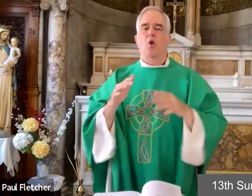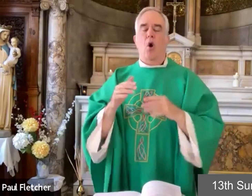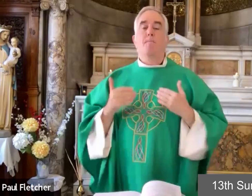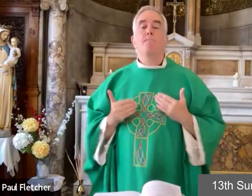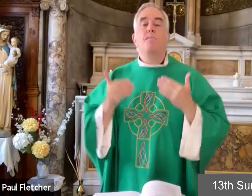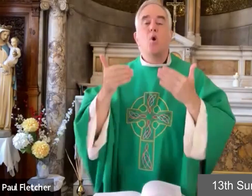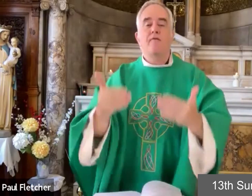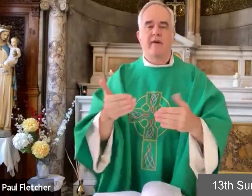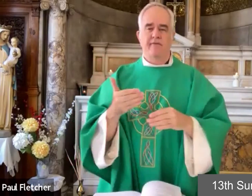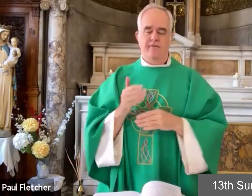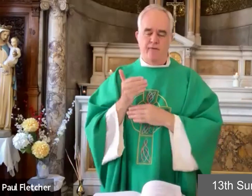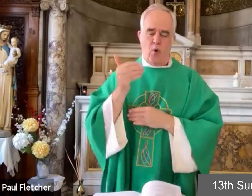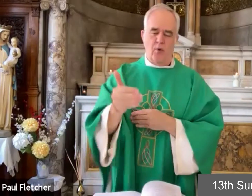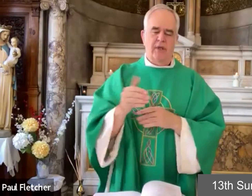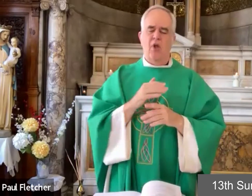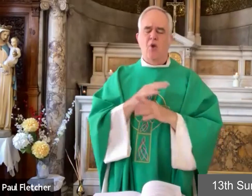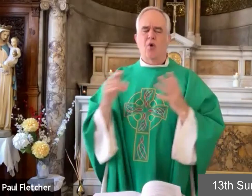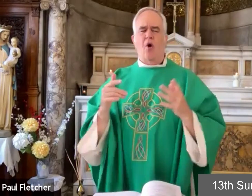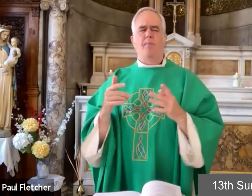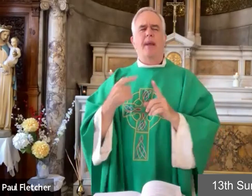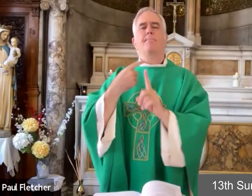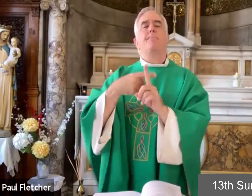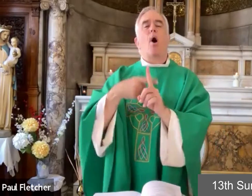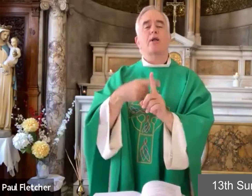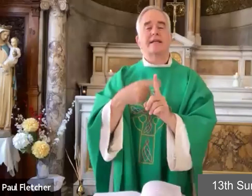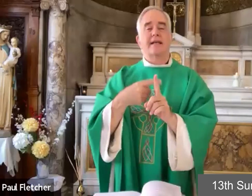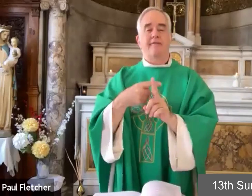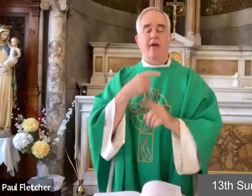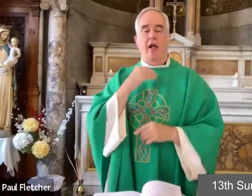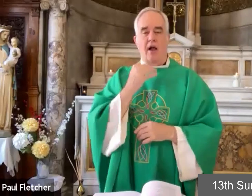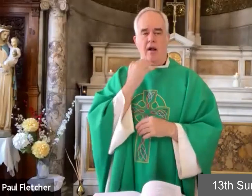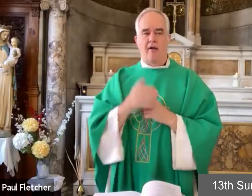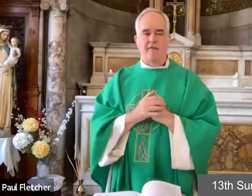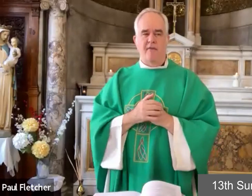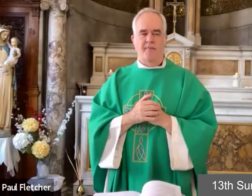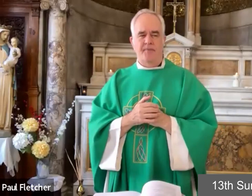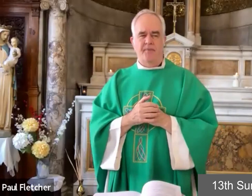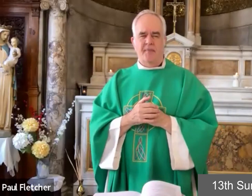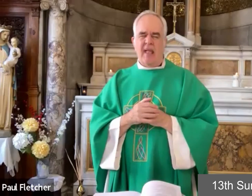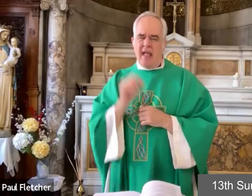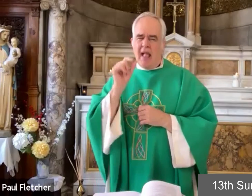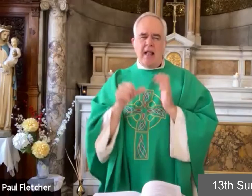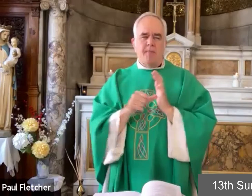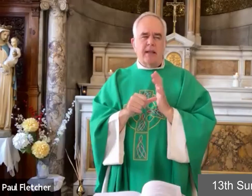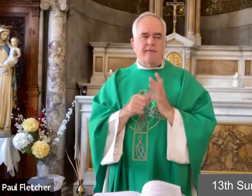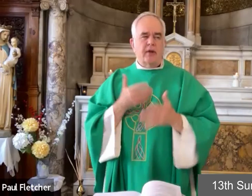not moving forward, not being positive enough. A little bit difficult